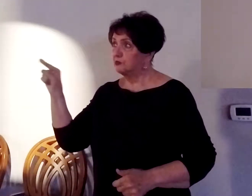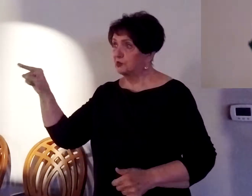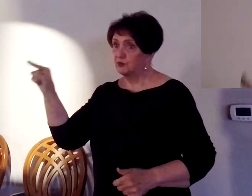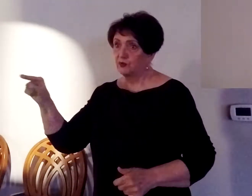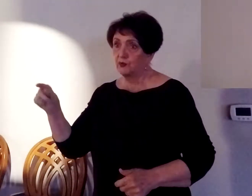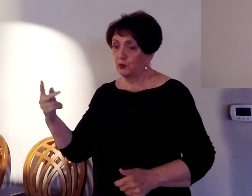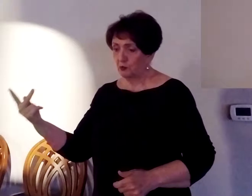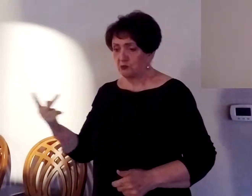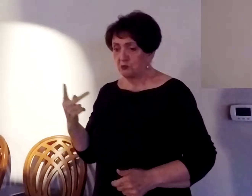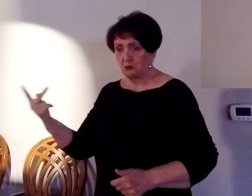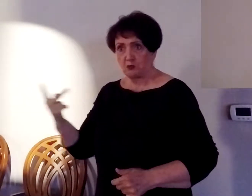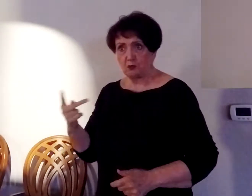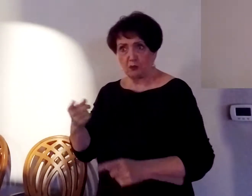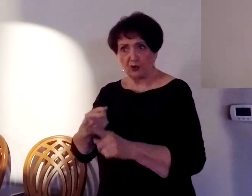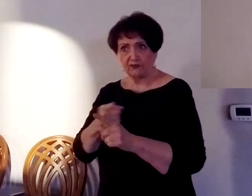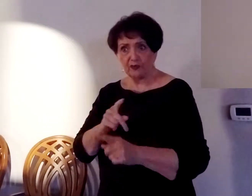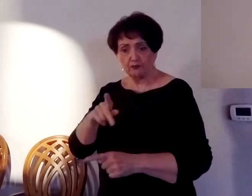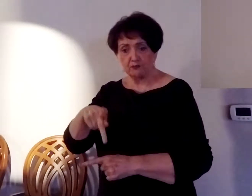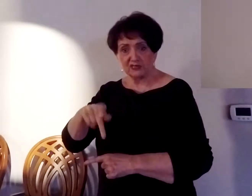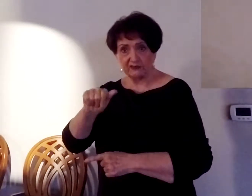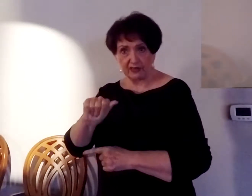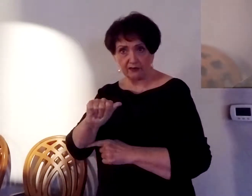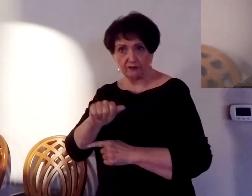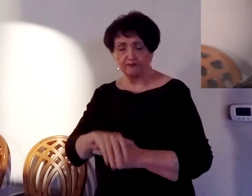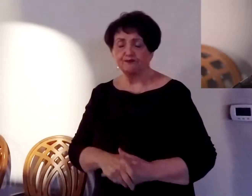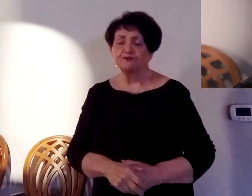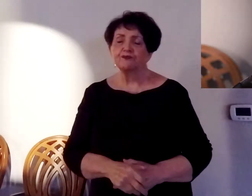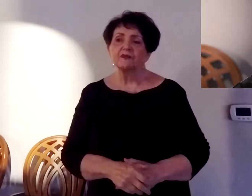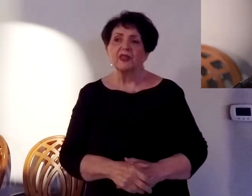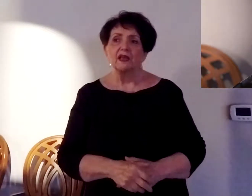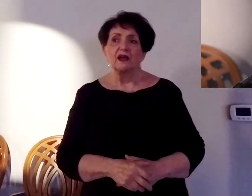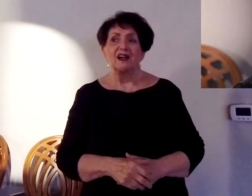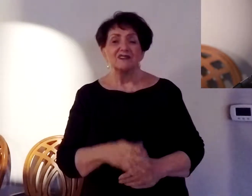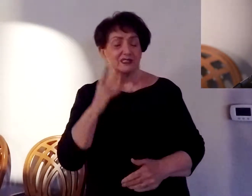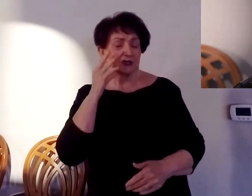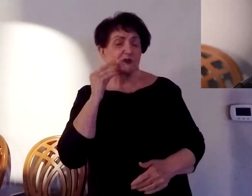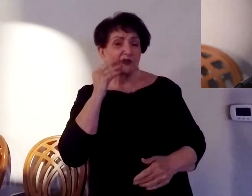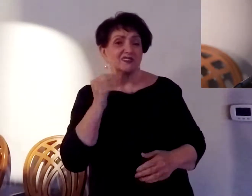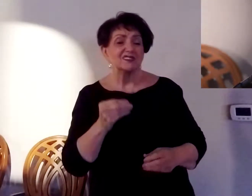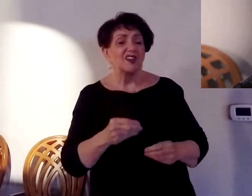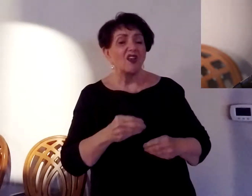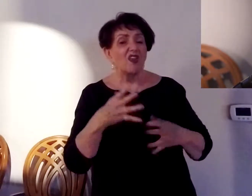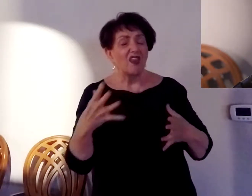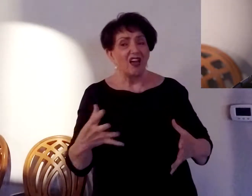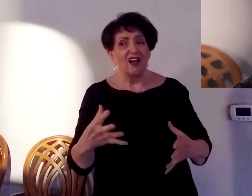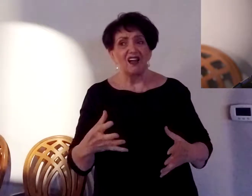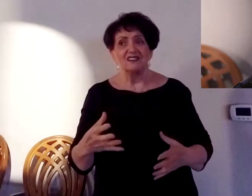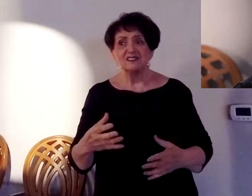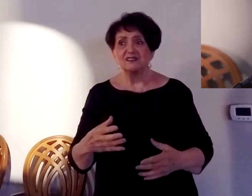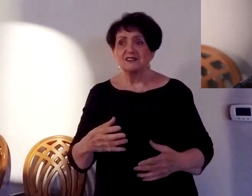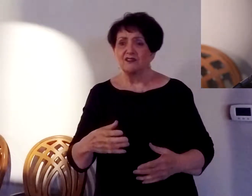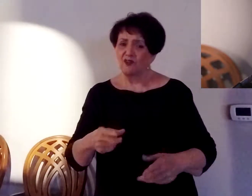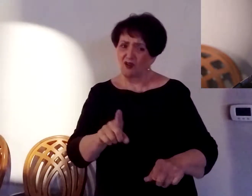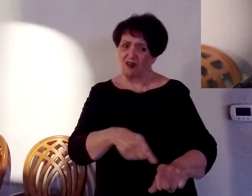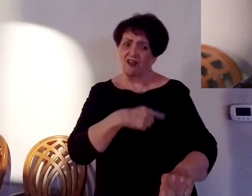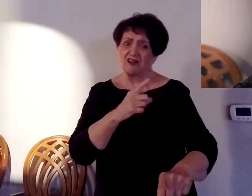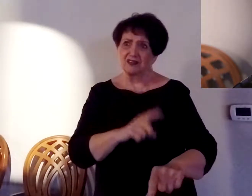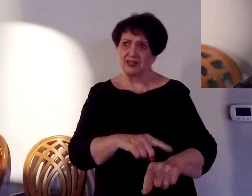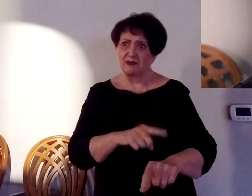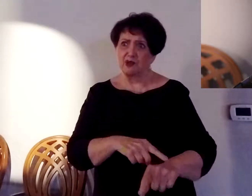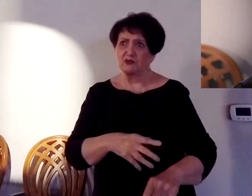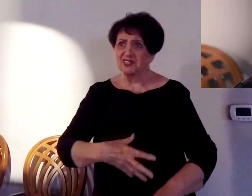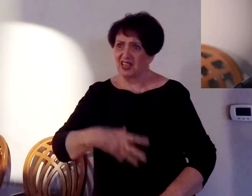But I have been through a lot. And for so long I was angry. And I said I would never, ever. First of all, I'm a recovering preacher's